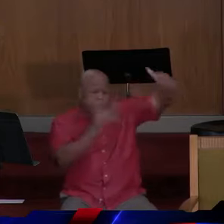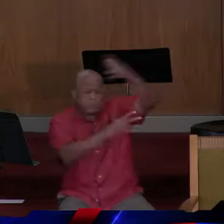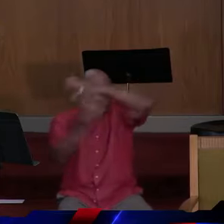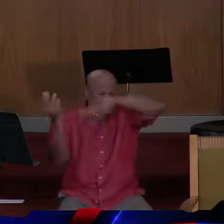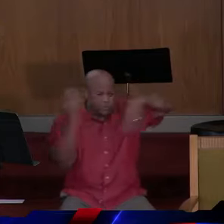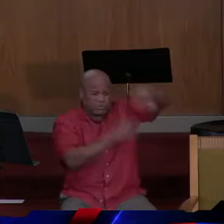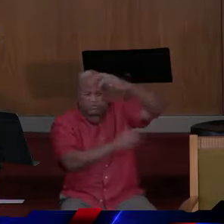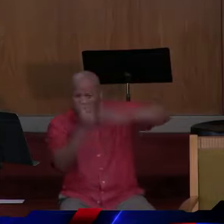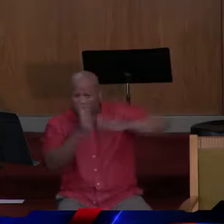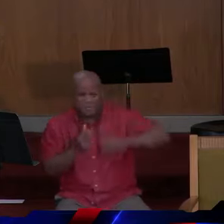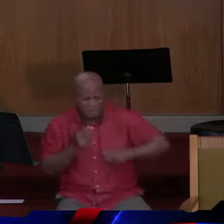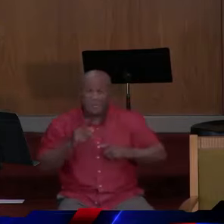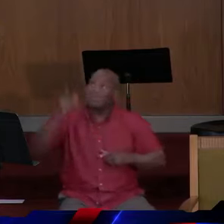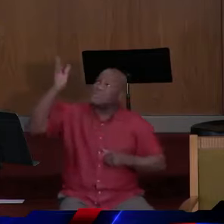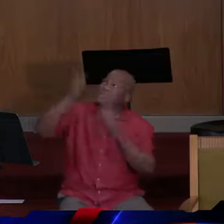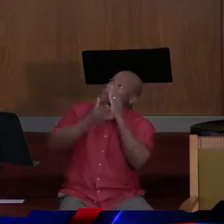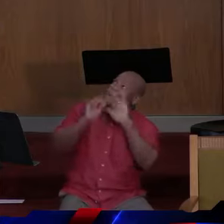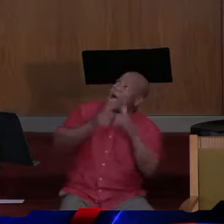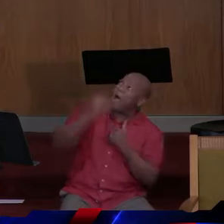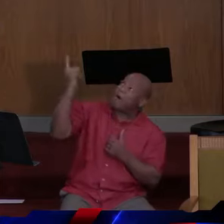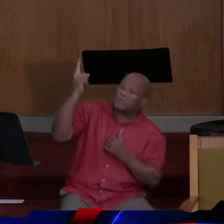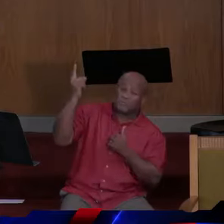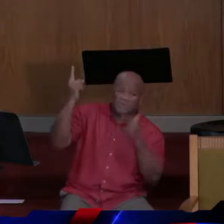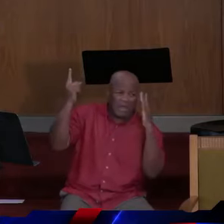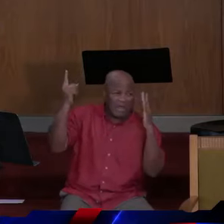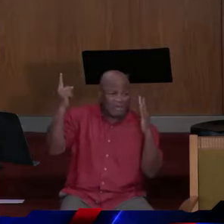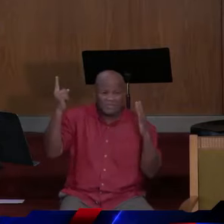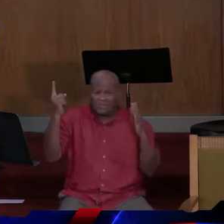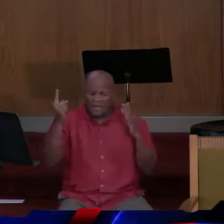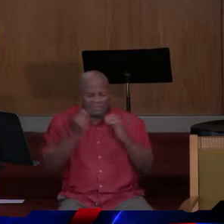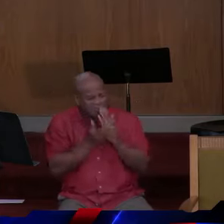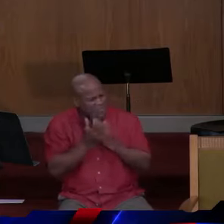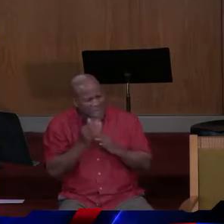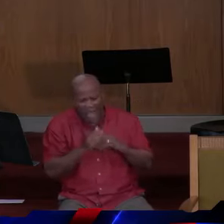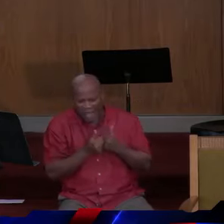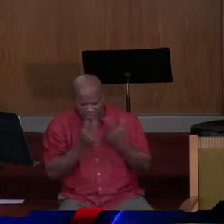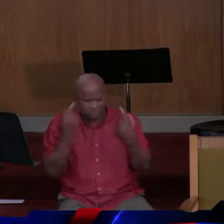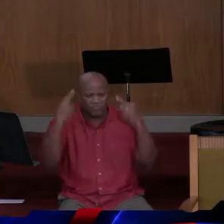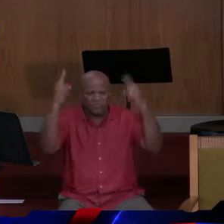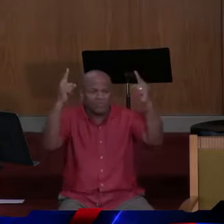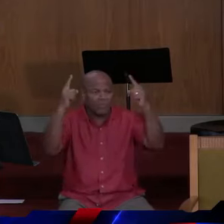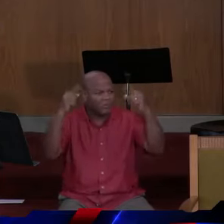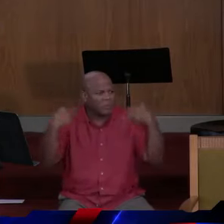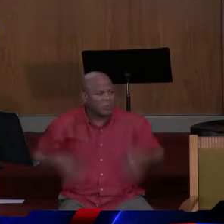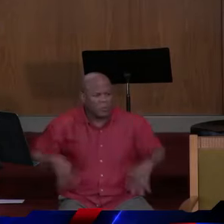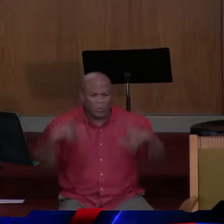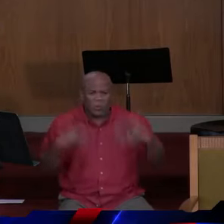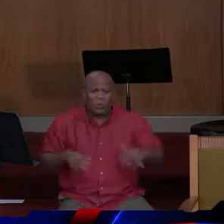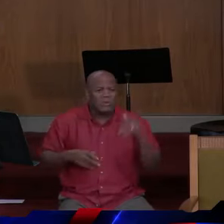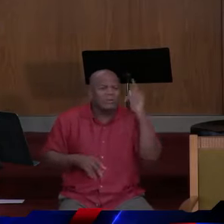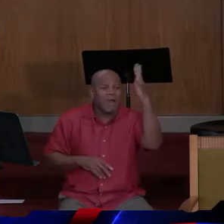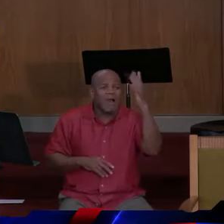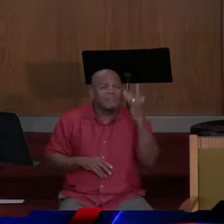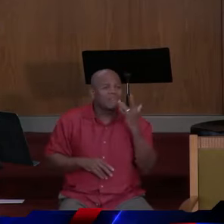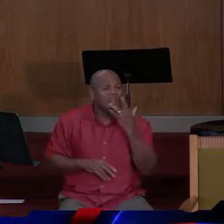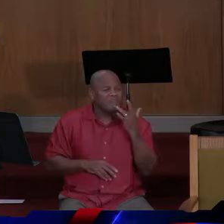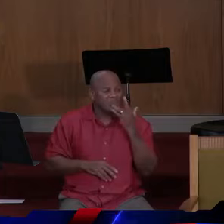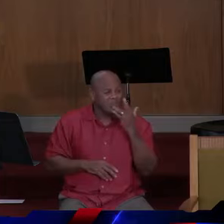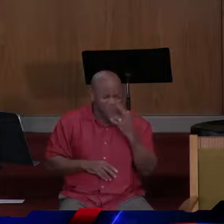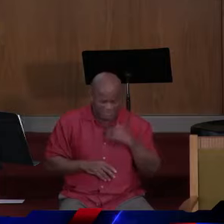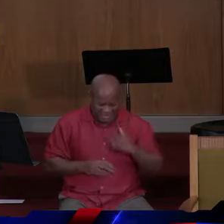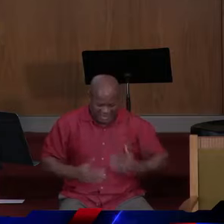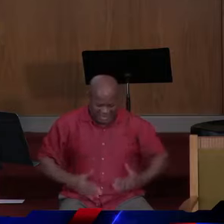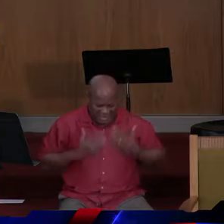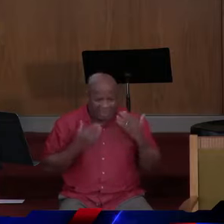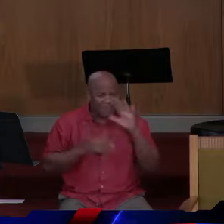sounds like Bible talk, but shoot, a couple weeks ago, I turned 55. I've been living too long in God's favor. Ain't nothing the enemy can do to